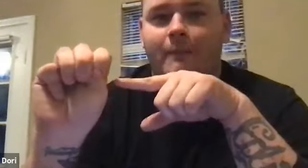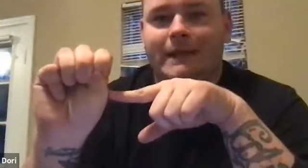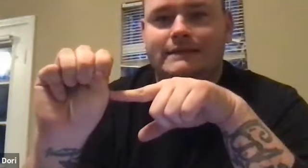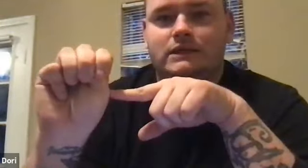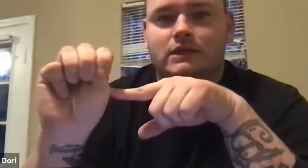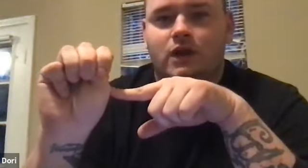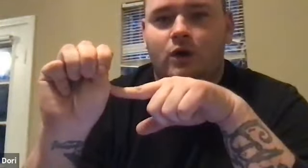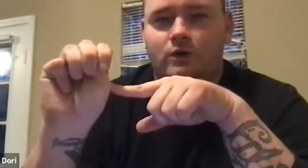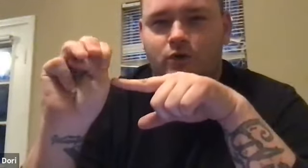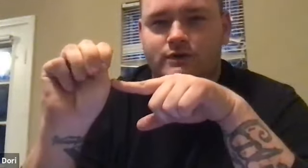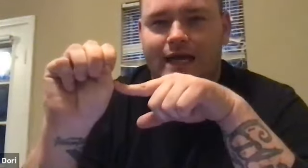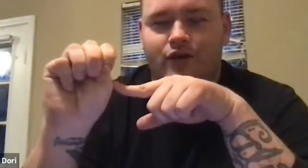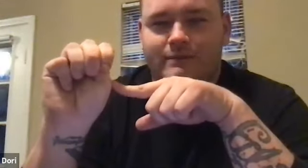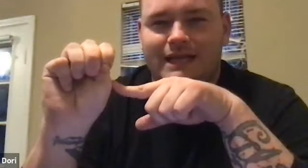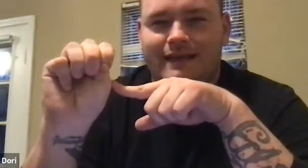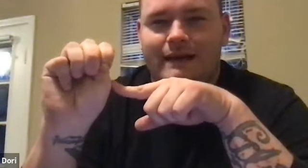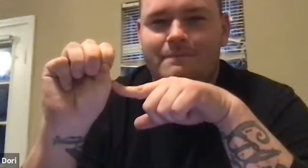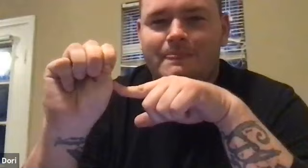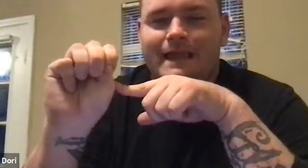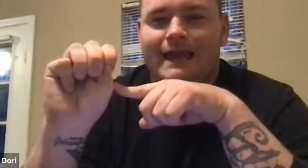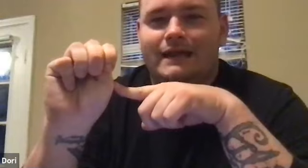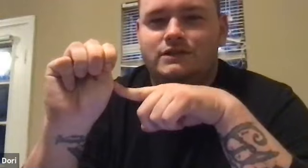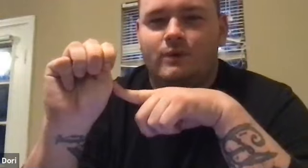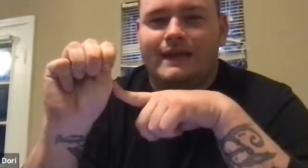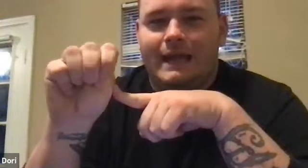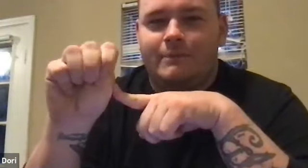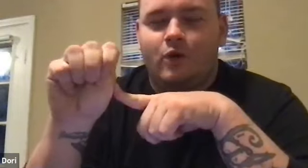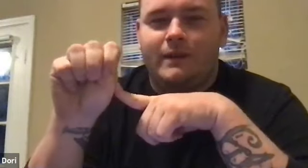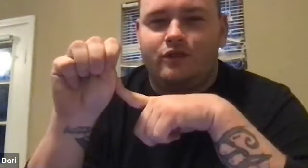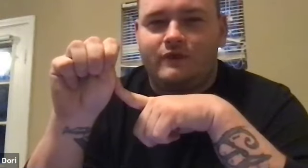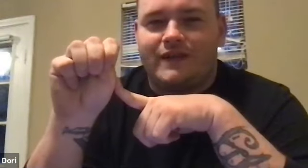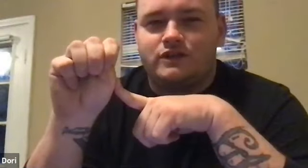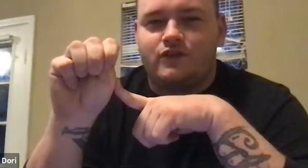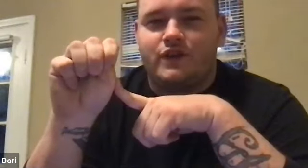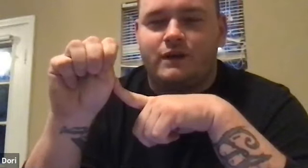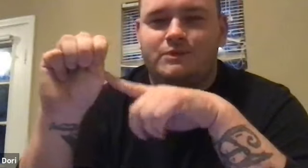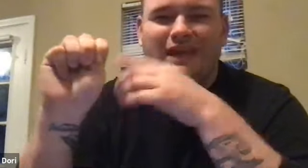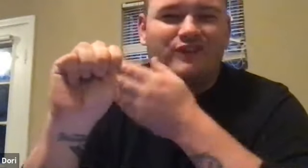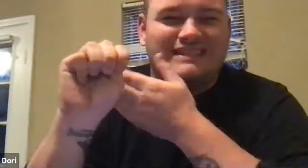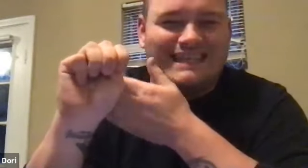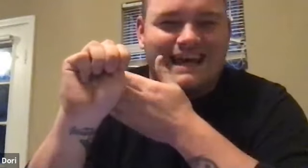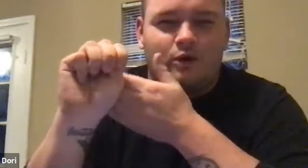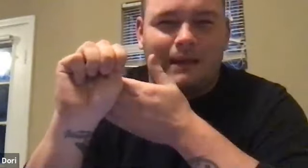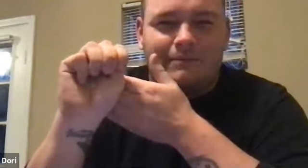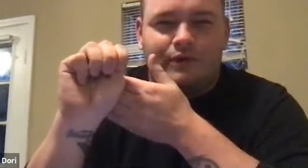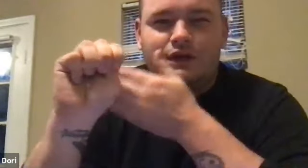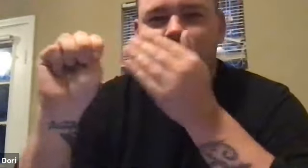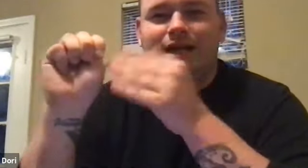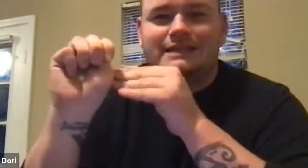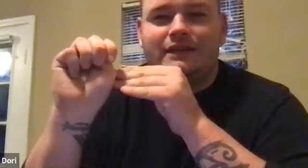is on little diagrams like that. And so with the M, there would be three fingers over the thumb, but you can't really see that on a paper. You can't see the thumb.